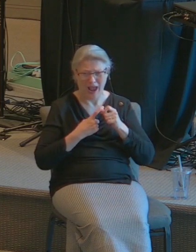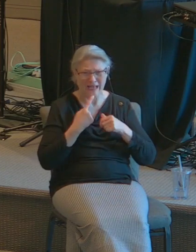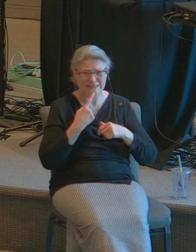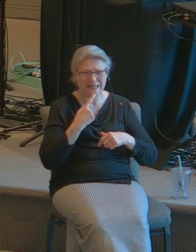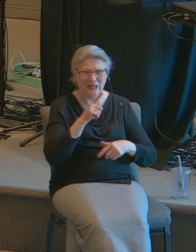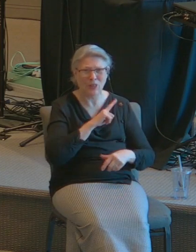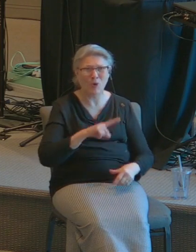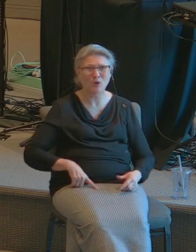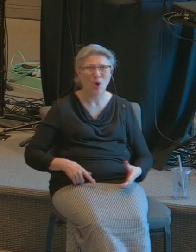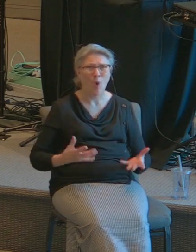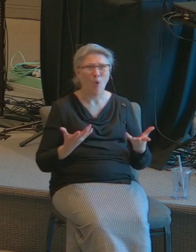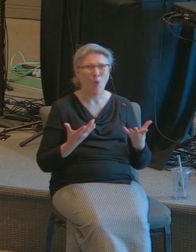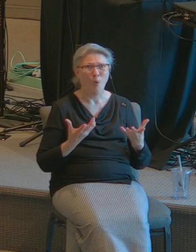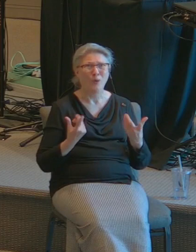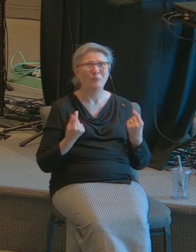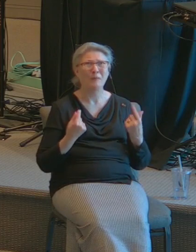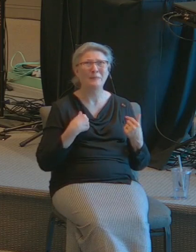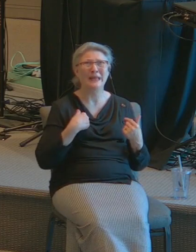me